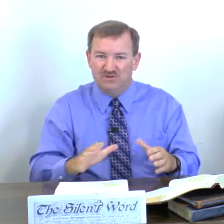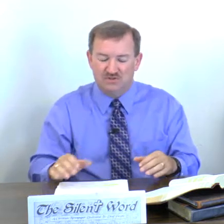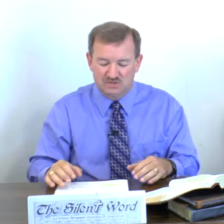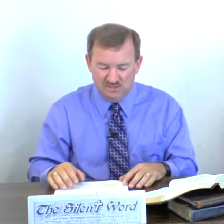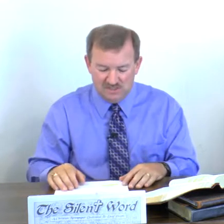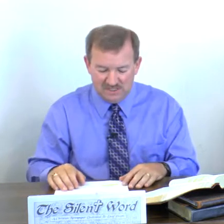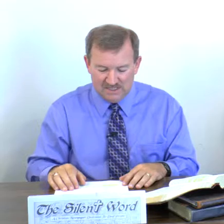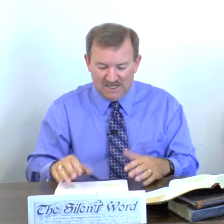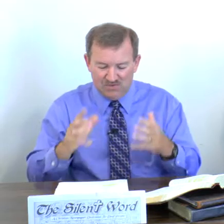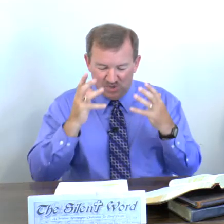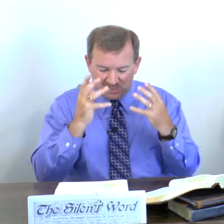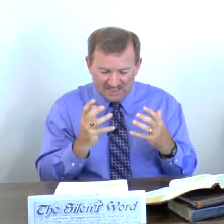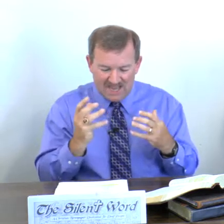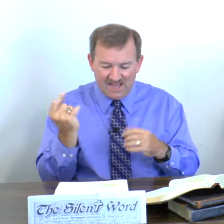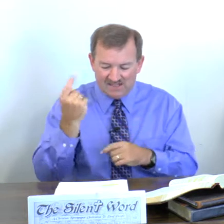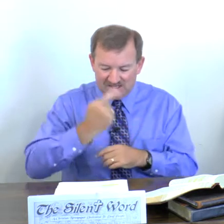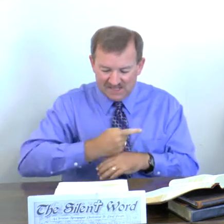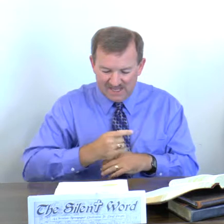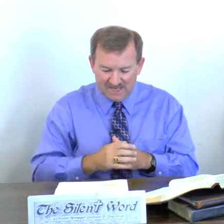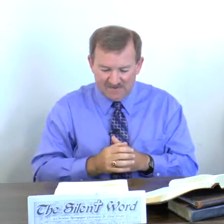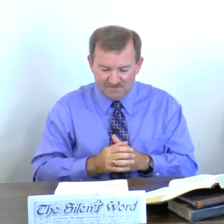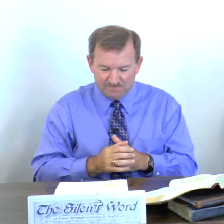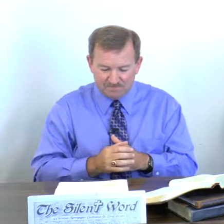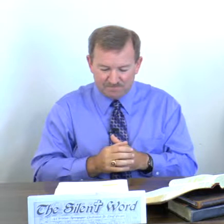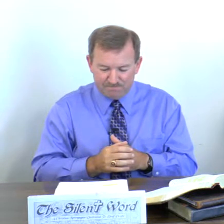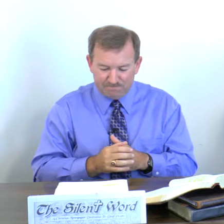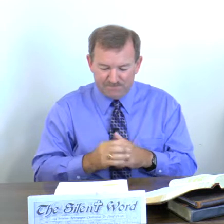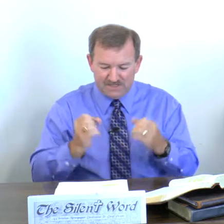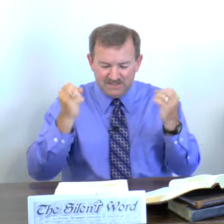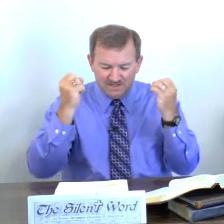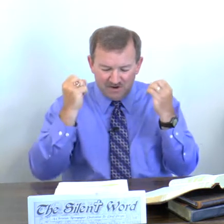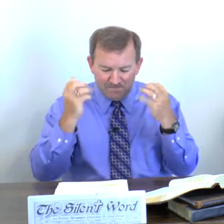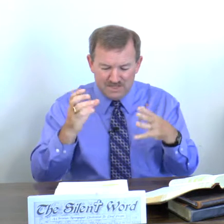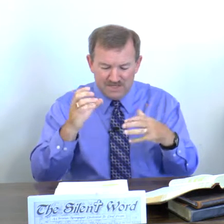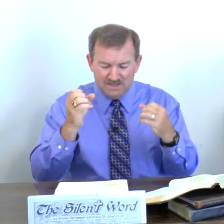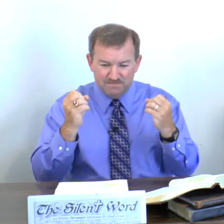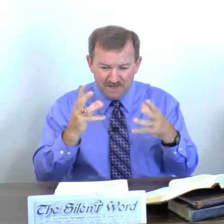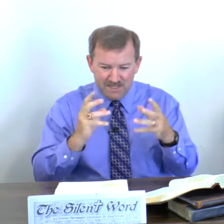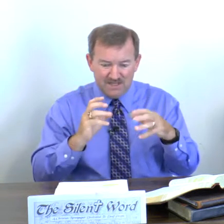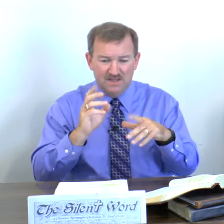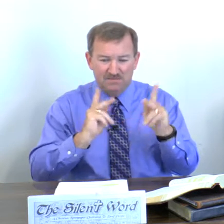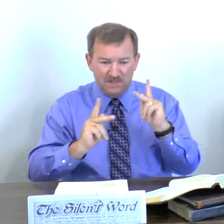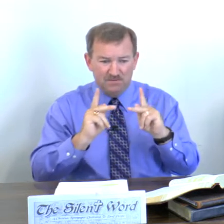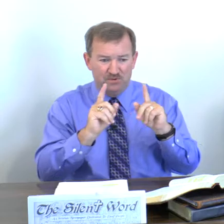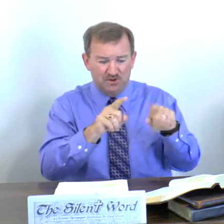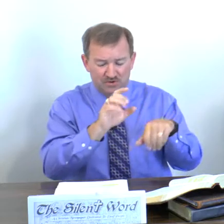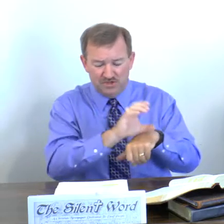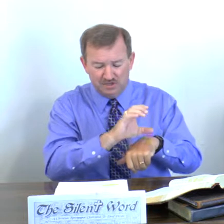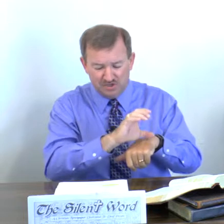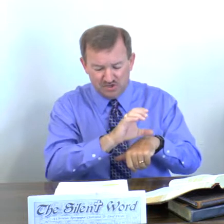believers. And what's sad today is that there are many, many people that are going to